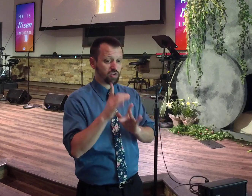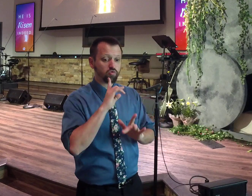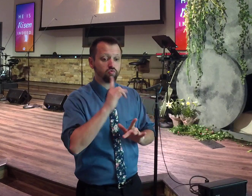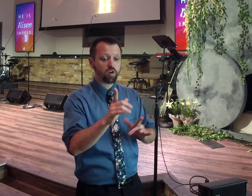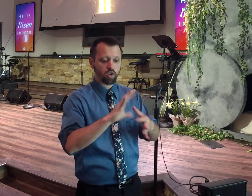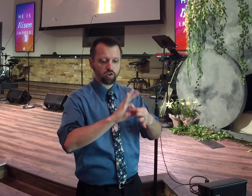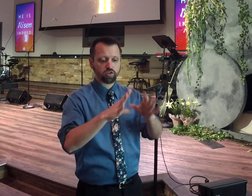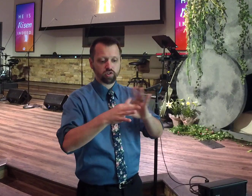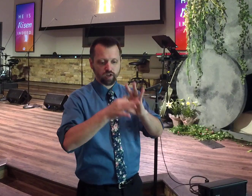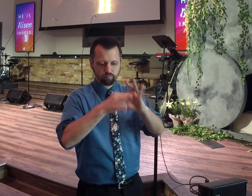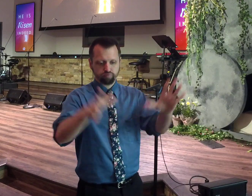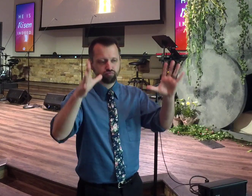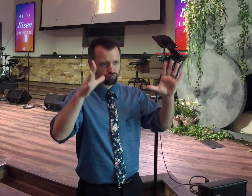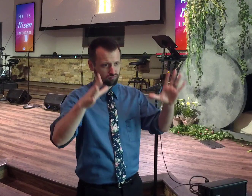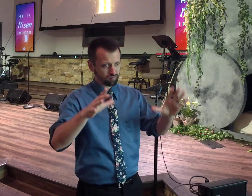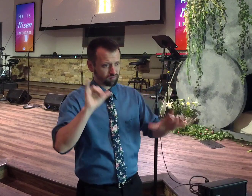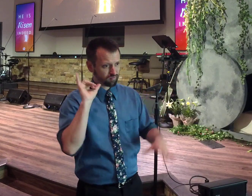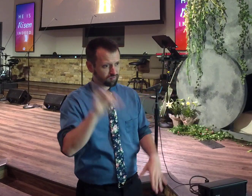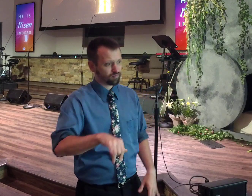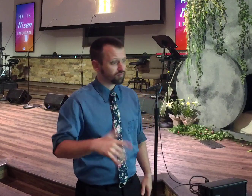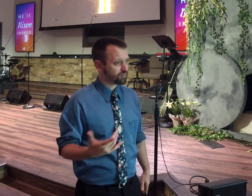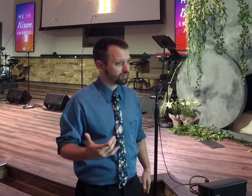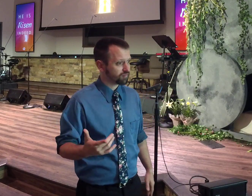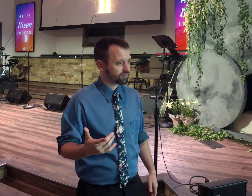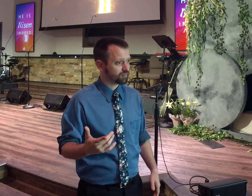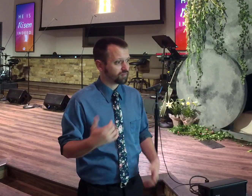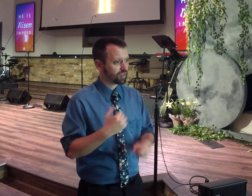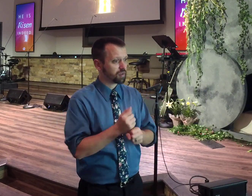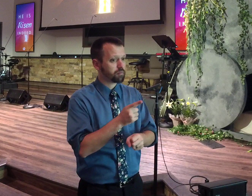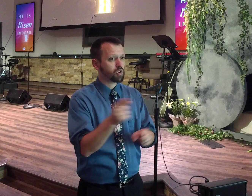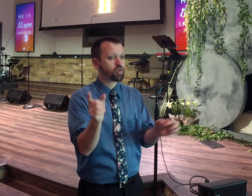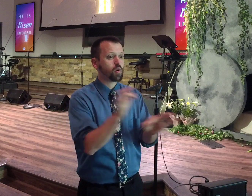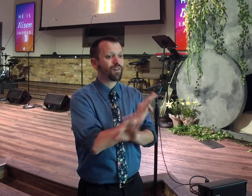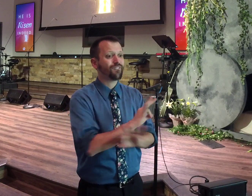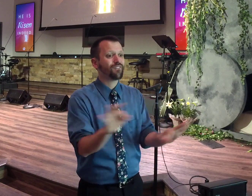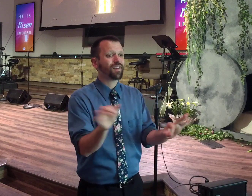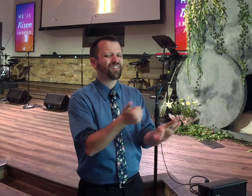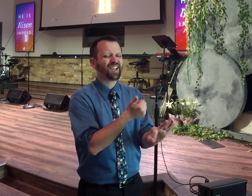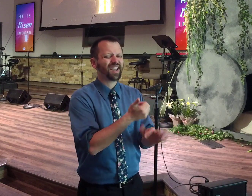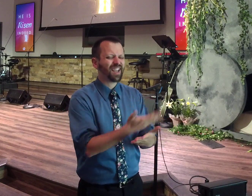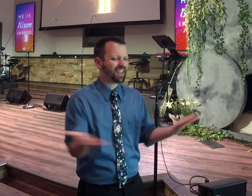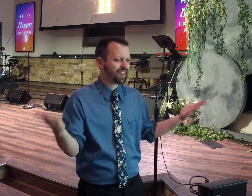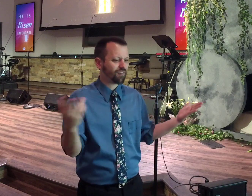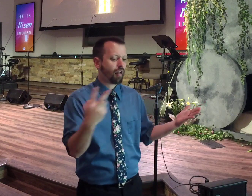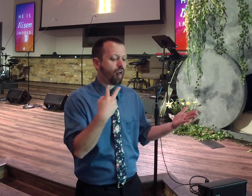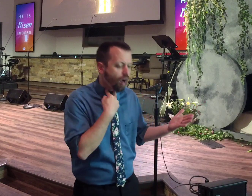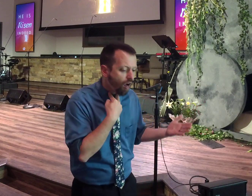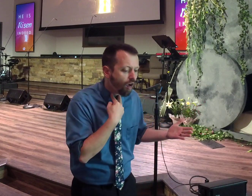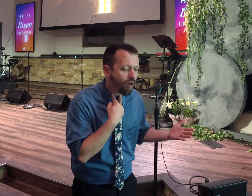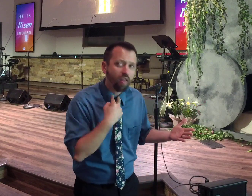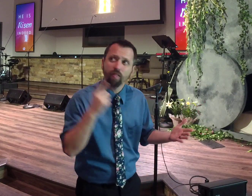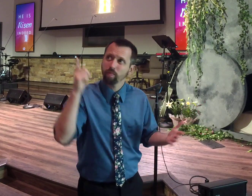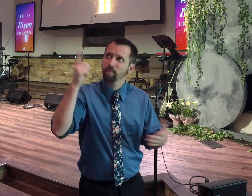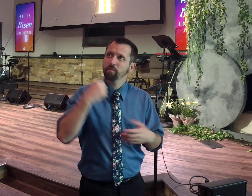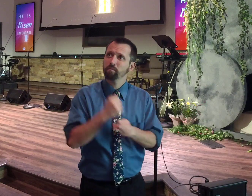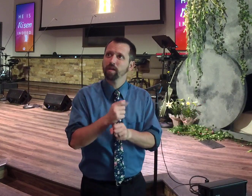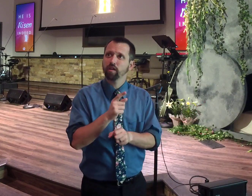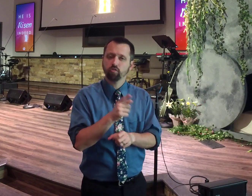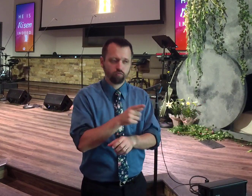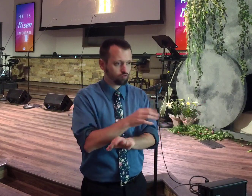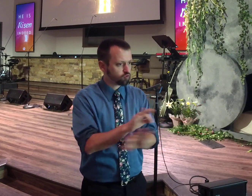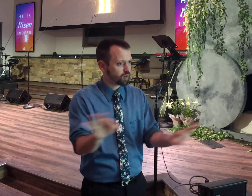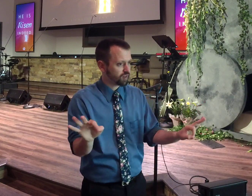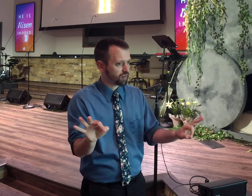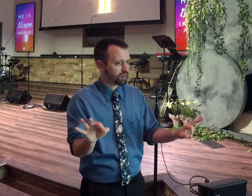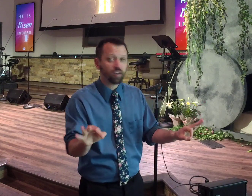chain breaker. He can set you free from anything that you are in bondage to if you turn it over to him. Just turn it over to him and